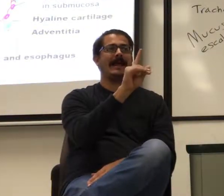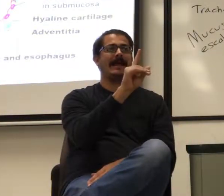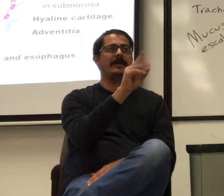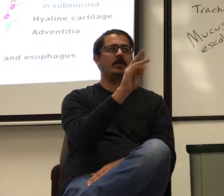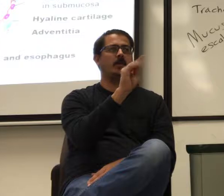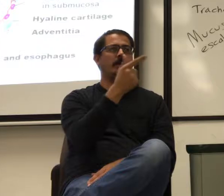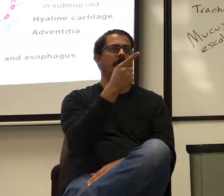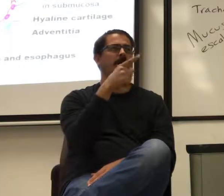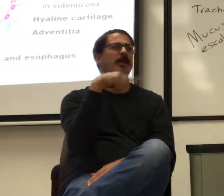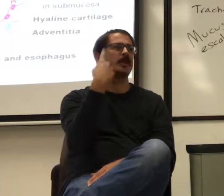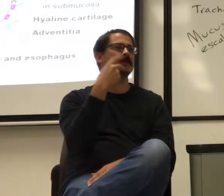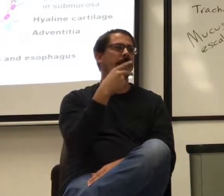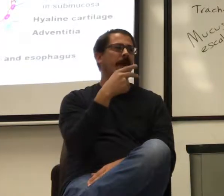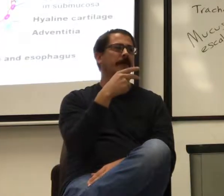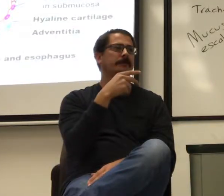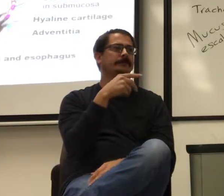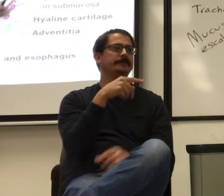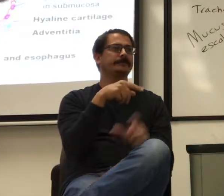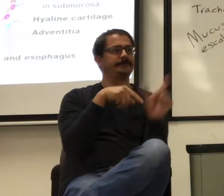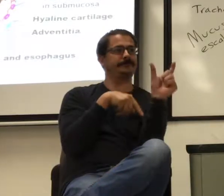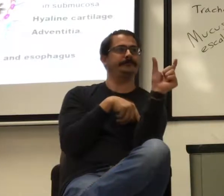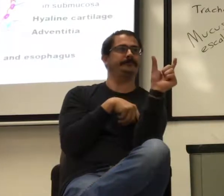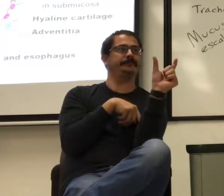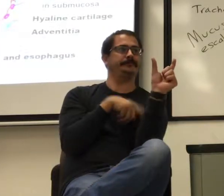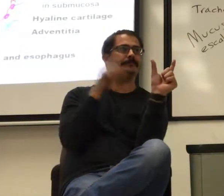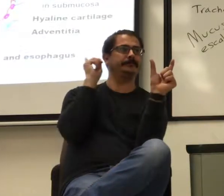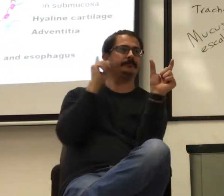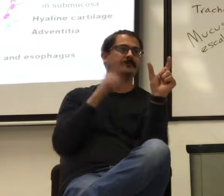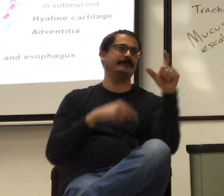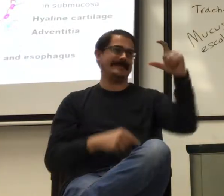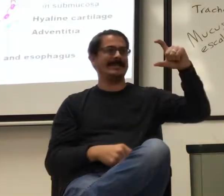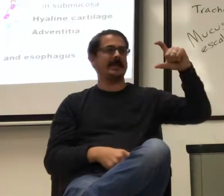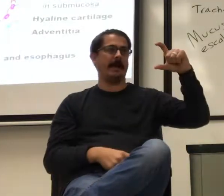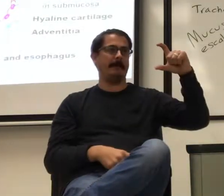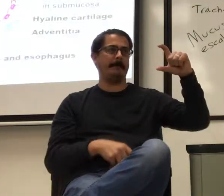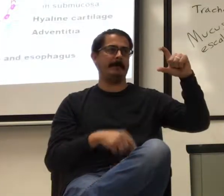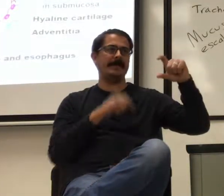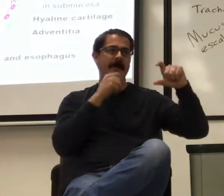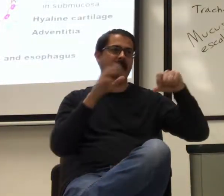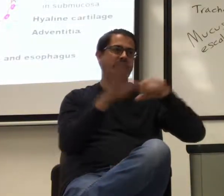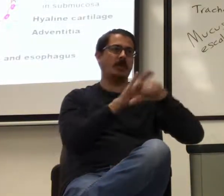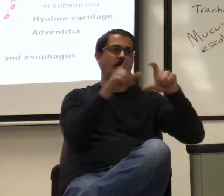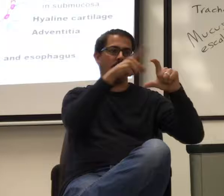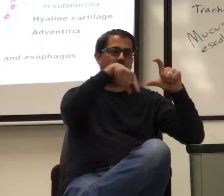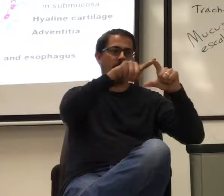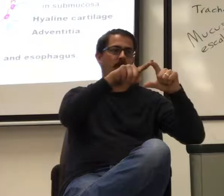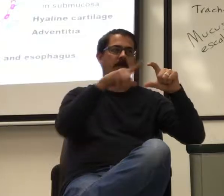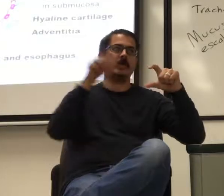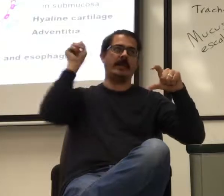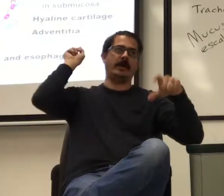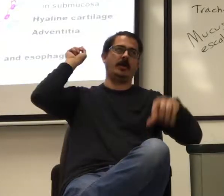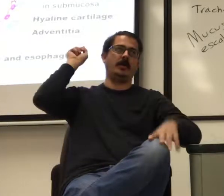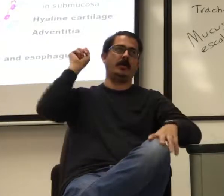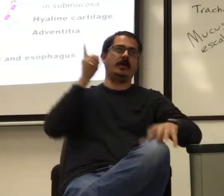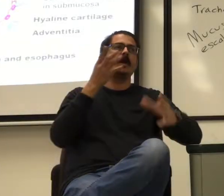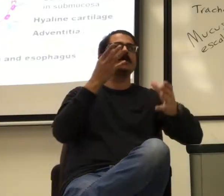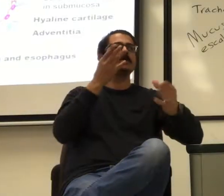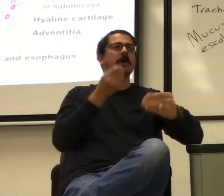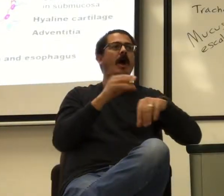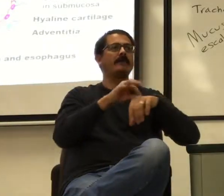it's more like a horseshoe, right? Right. We say it's C-shaped. It's not a complete ring. Okay. Soft tissue in the